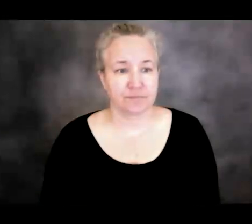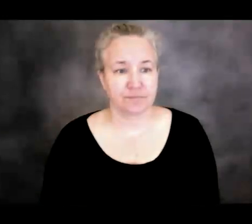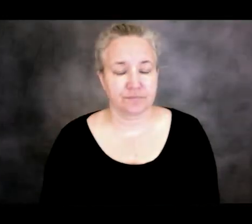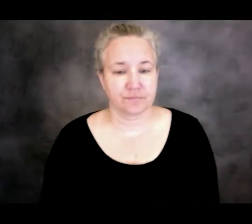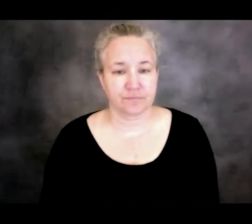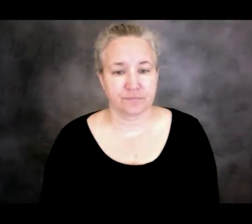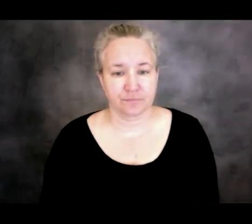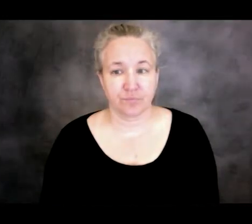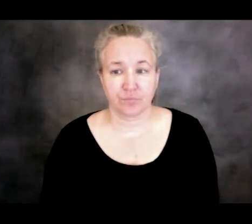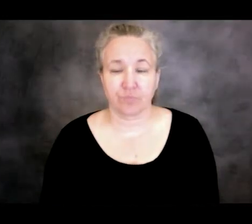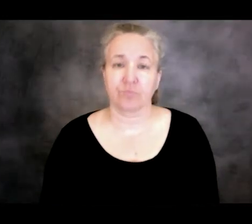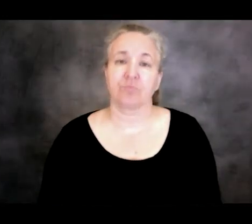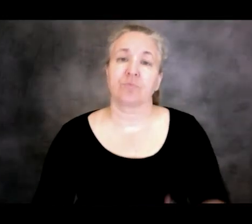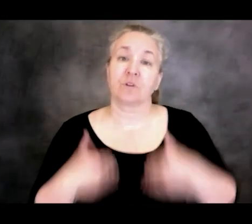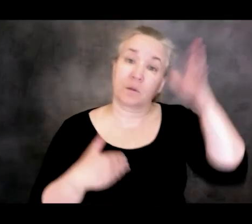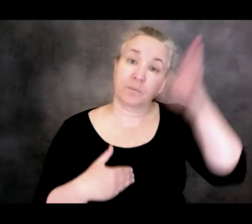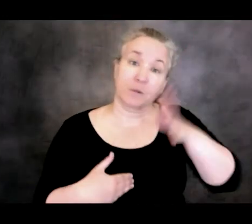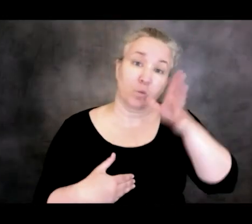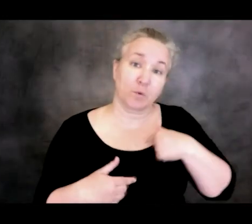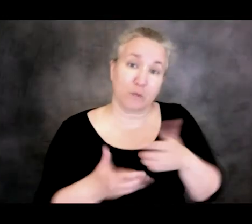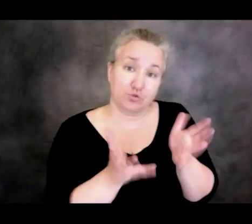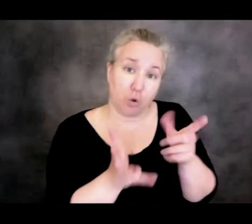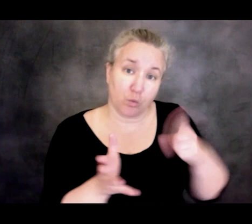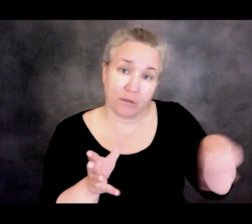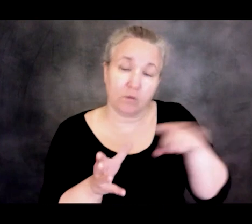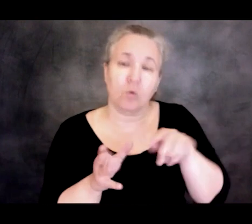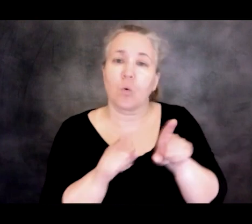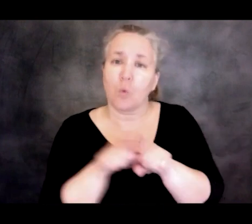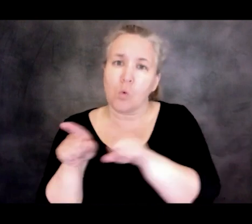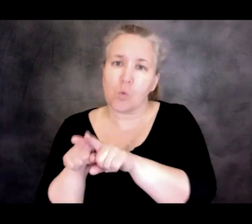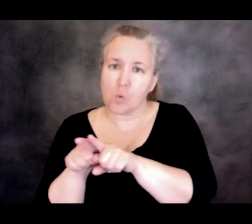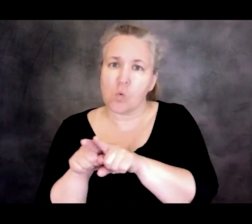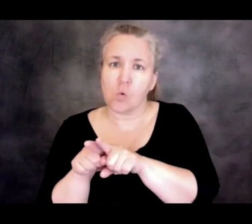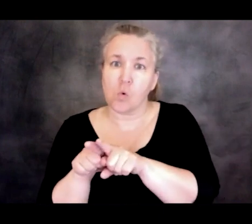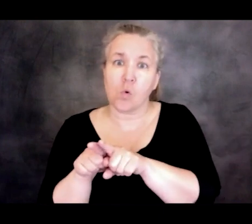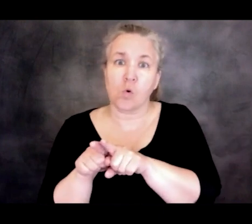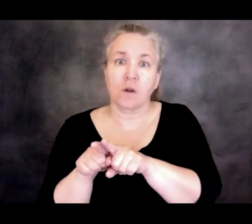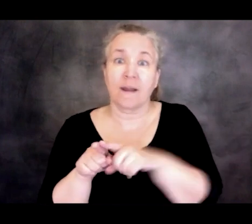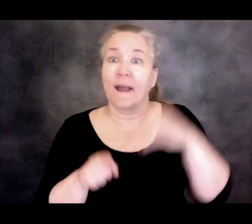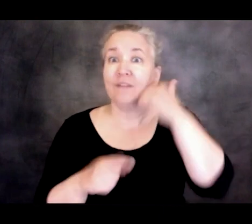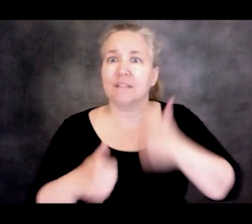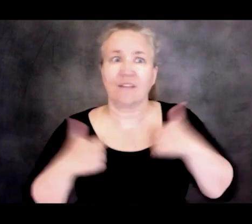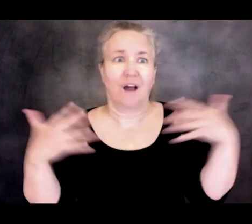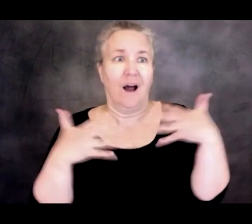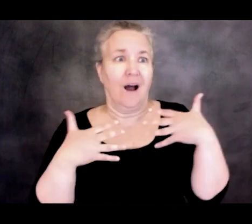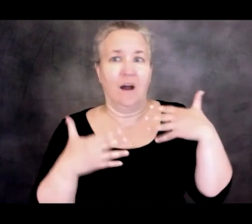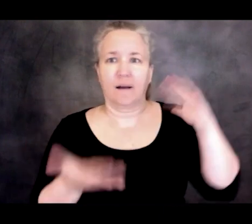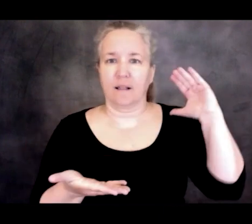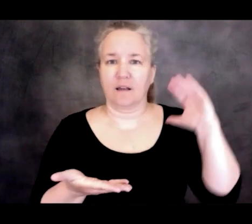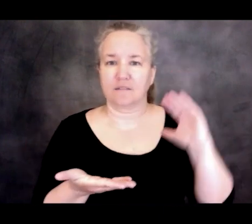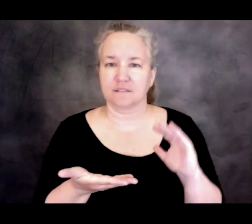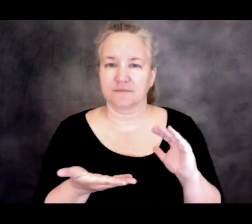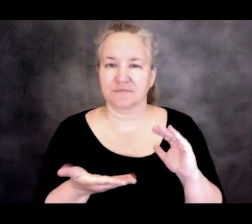The young women and men that we spoke to were also had experienced less fear in their everyday lives.